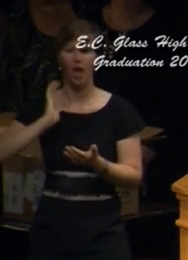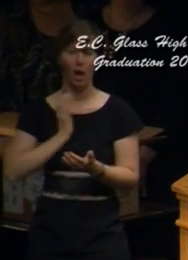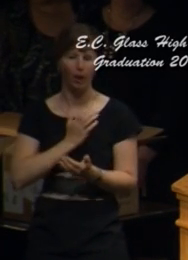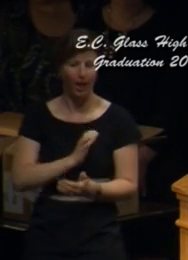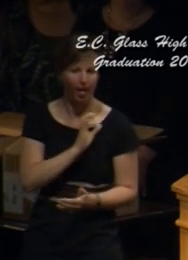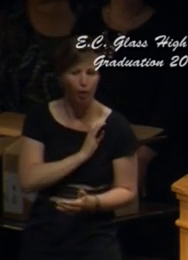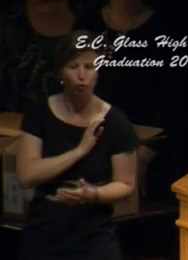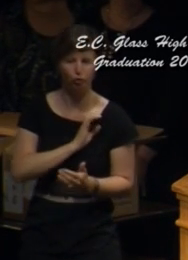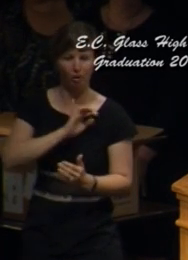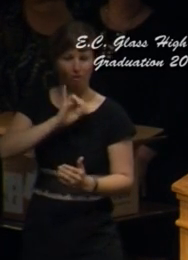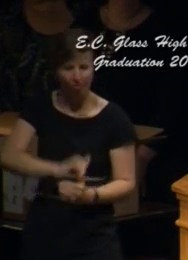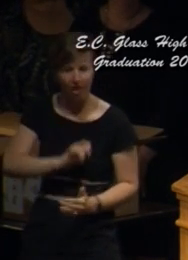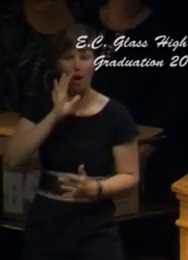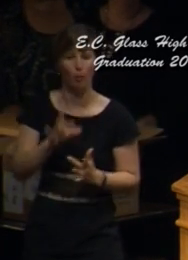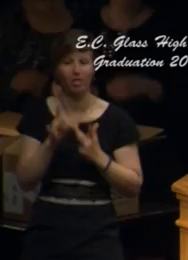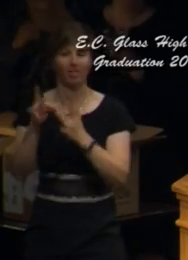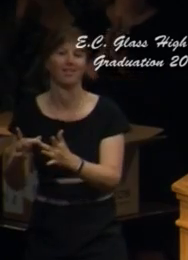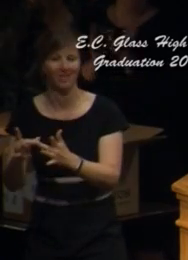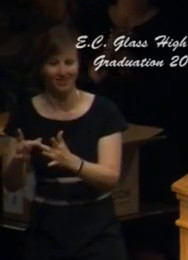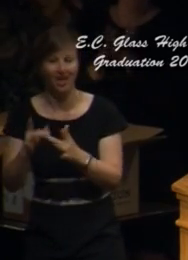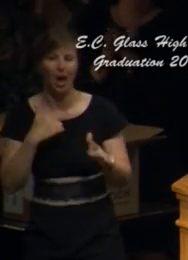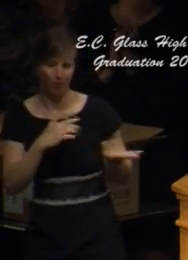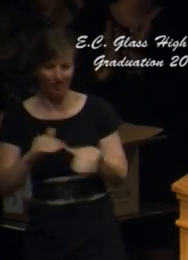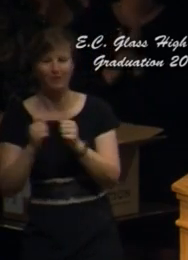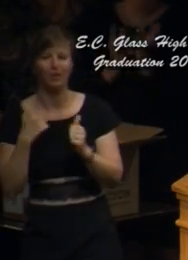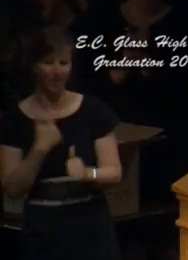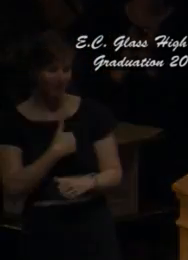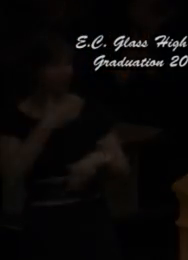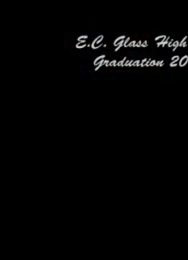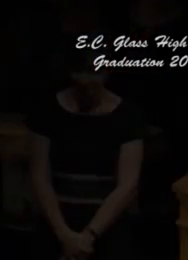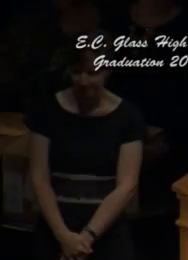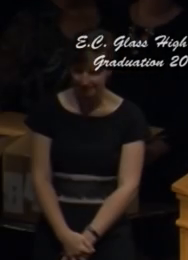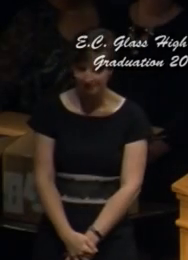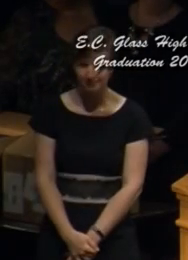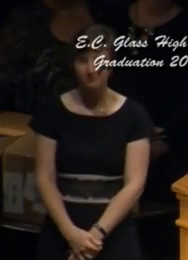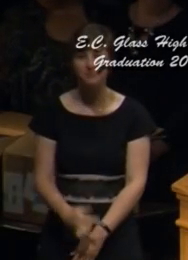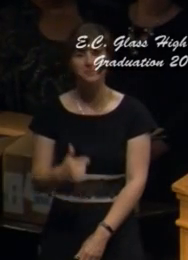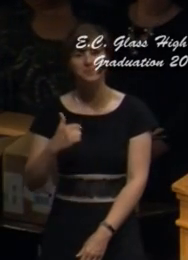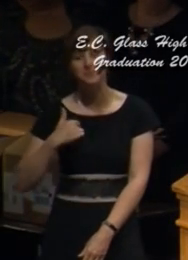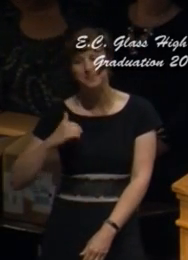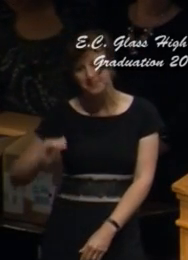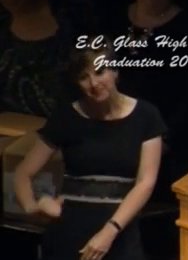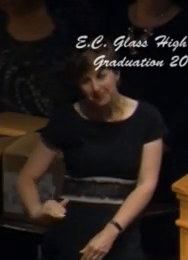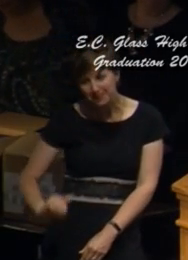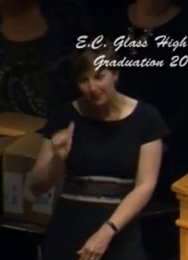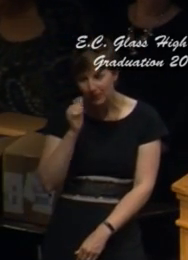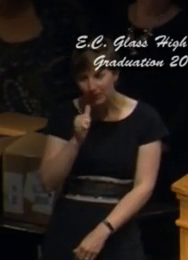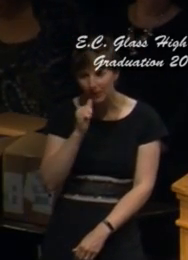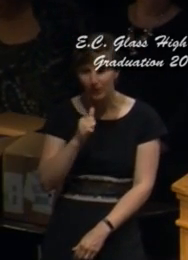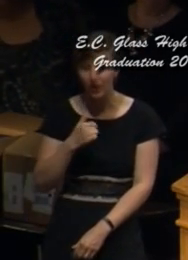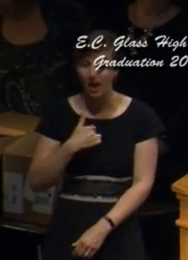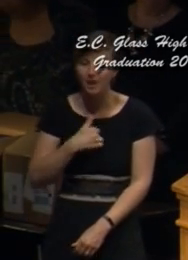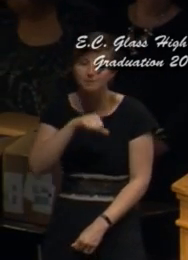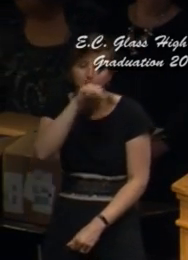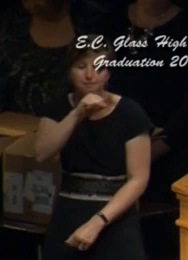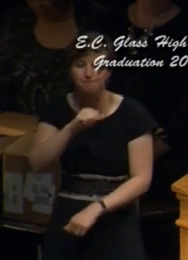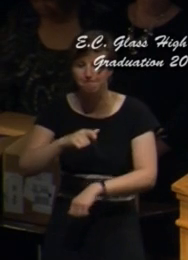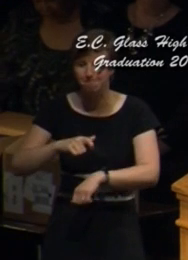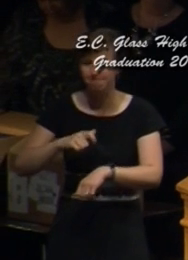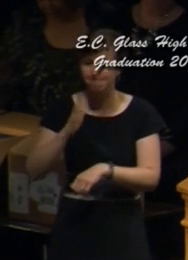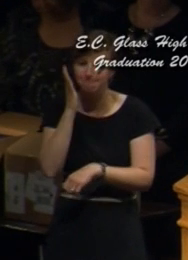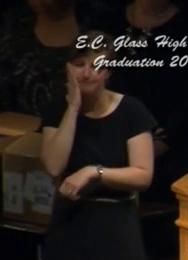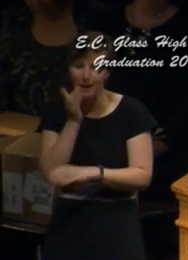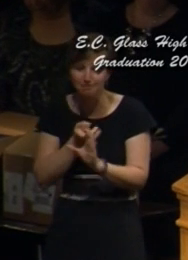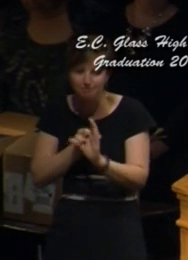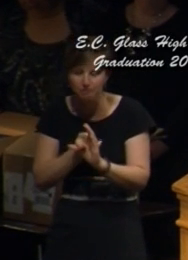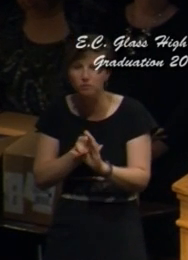and congratulations to the class of 2017. When I was a little girl, I used to love bedtime. Well,